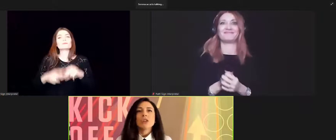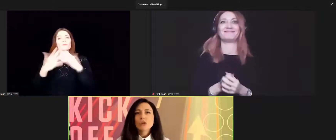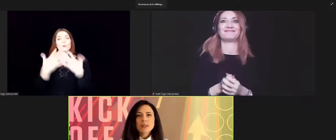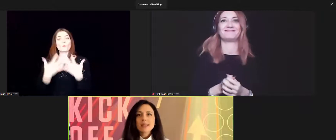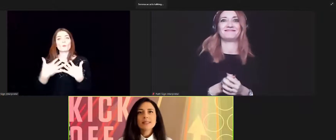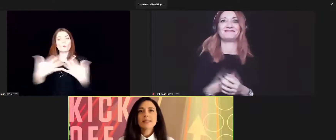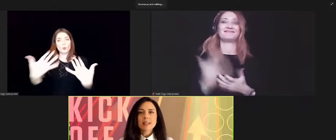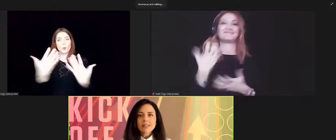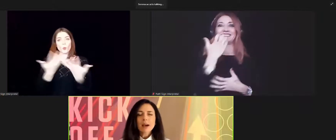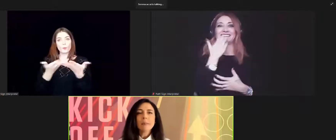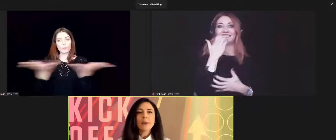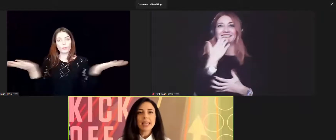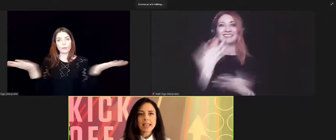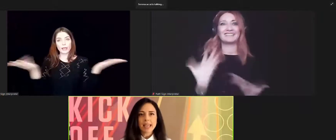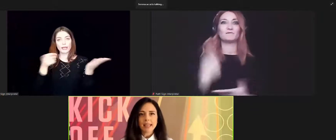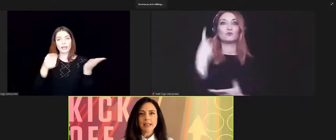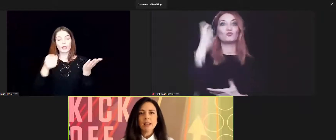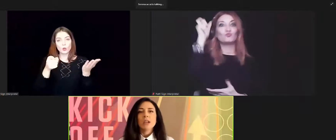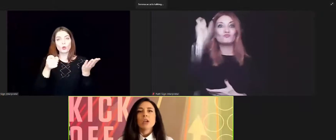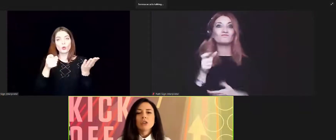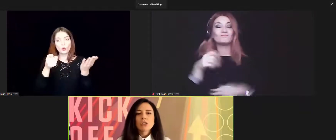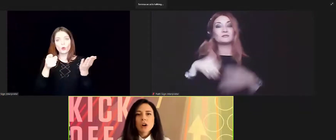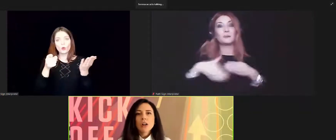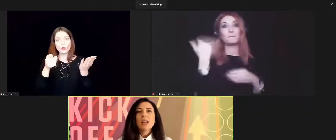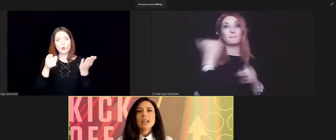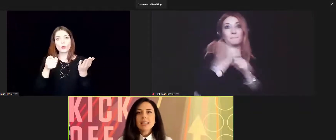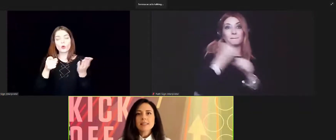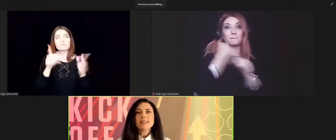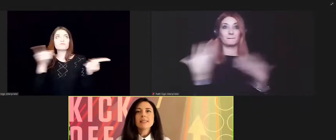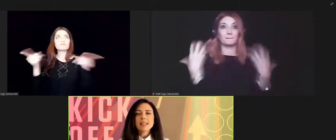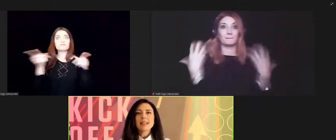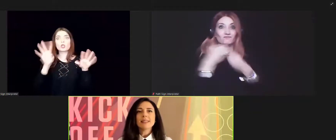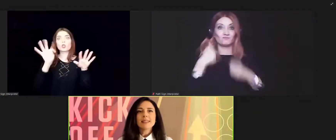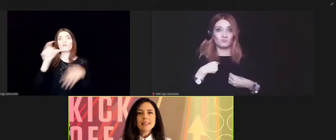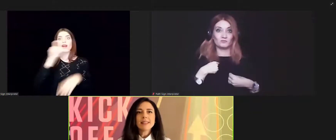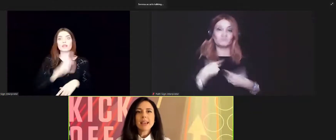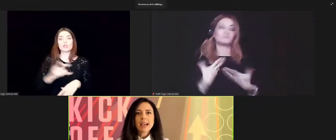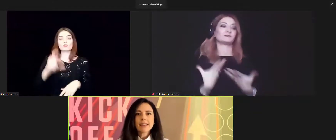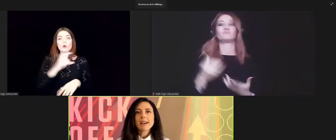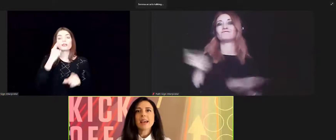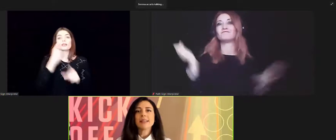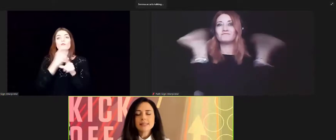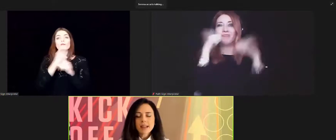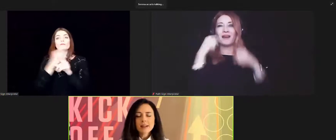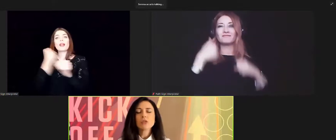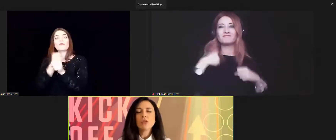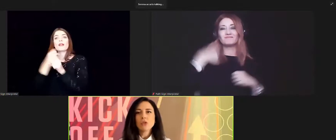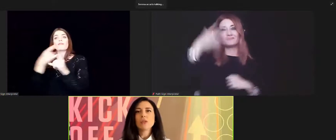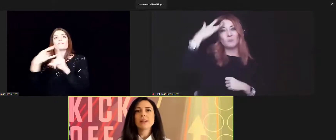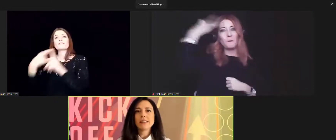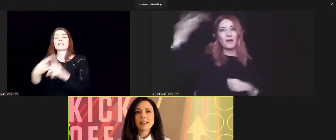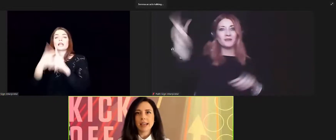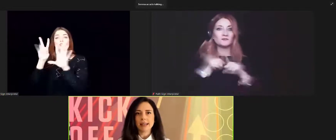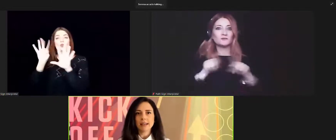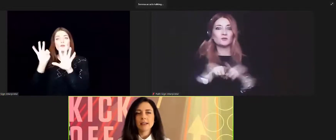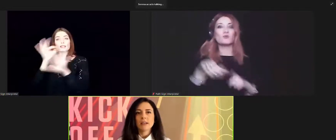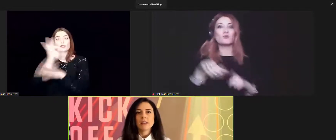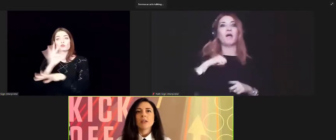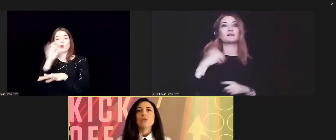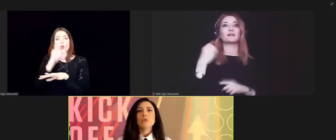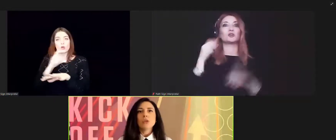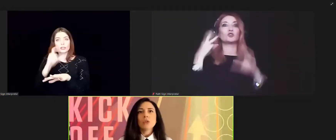days your business starts up again. Your goal is still until the end and start all over